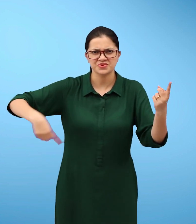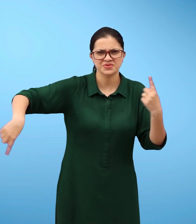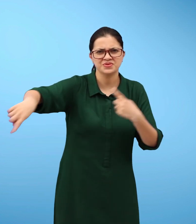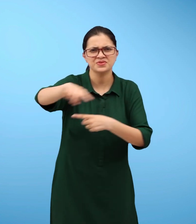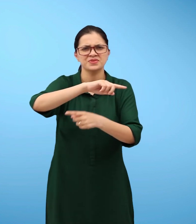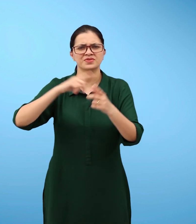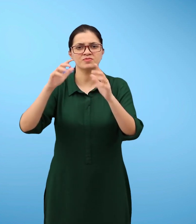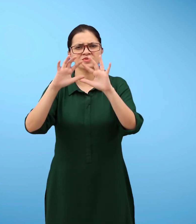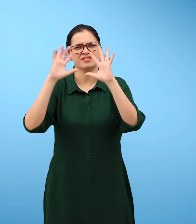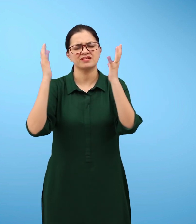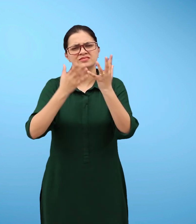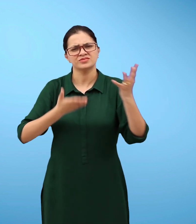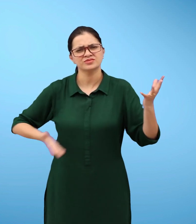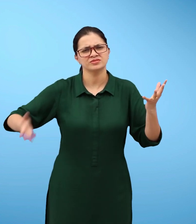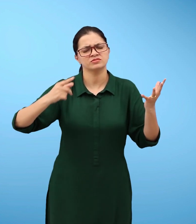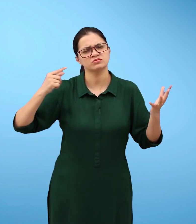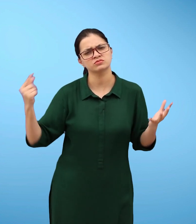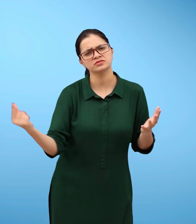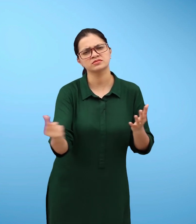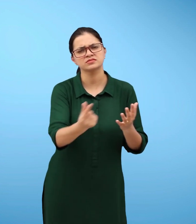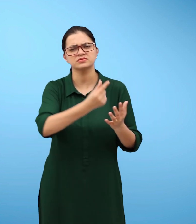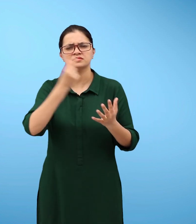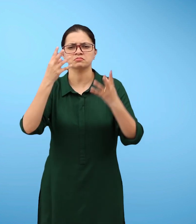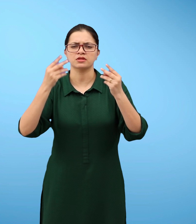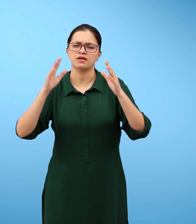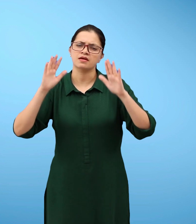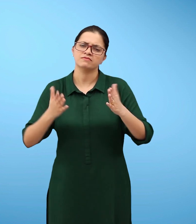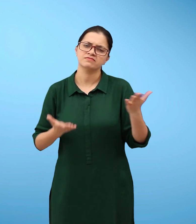It continues to be in use throughout the world.